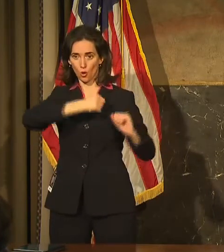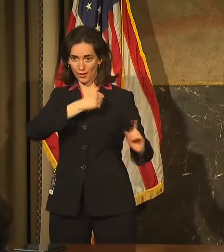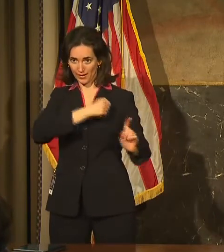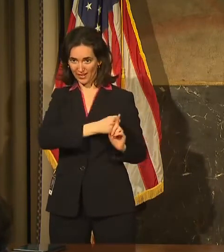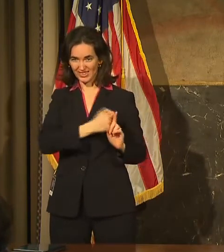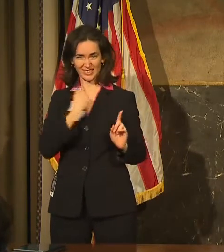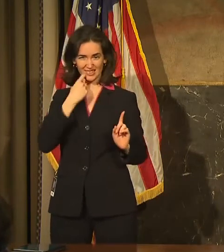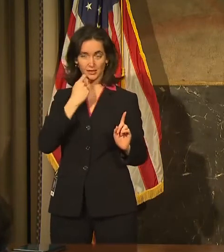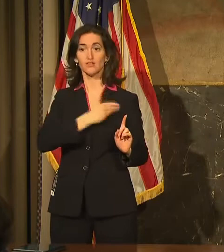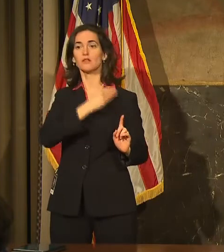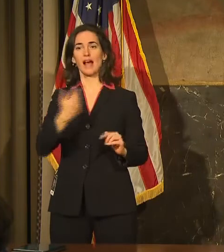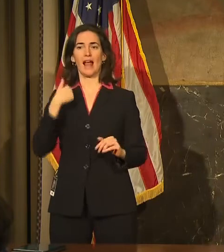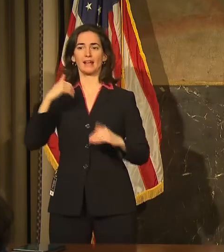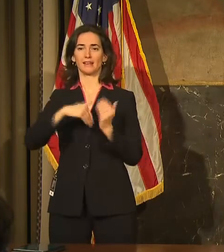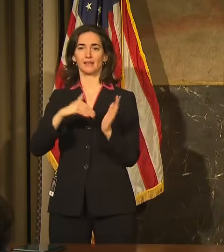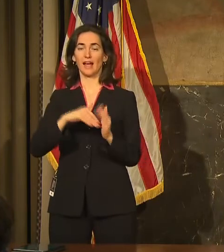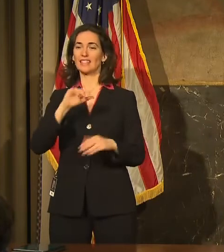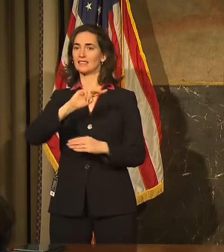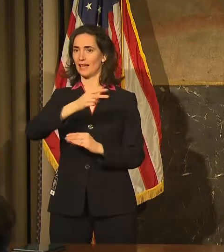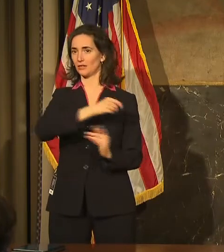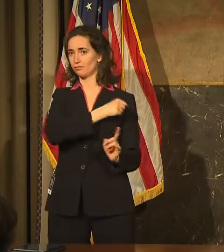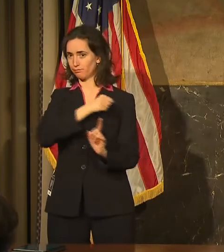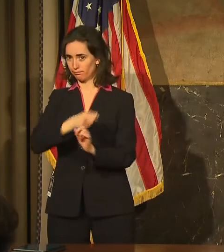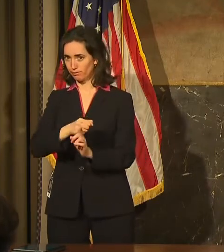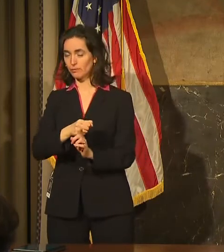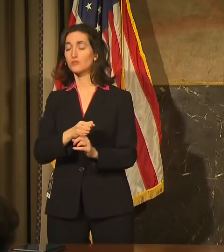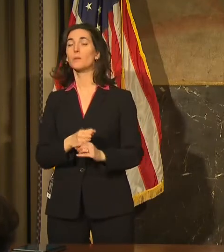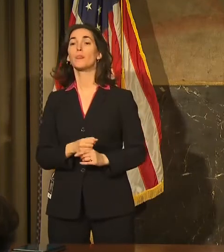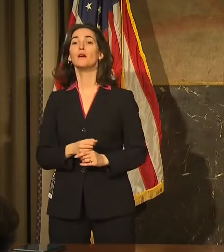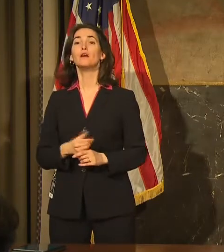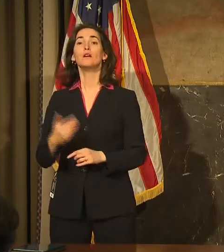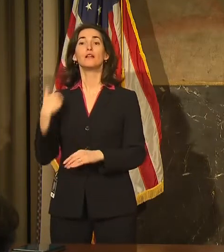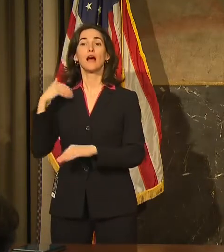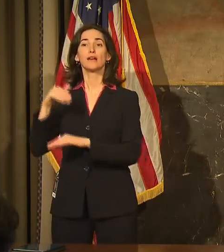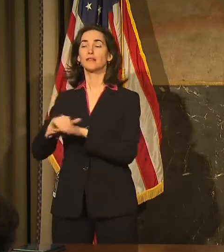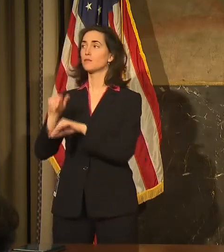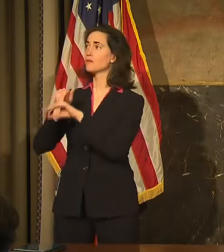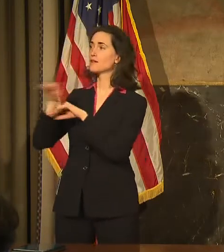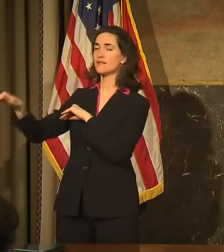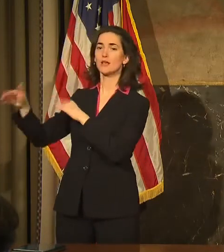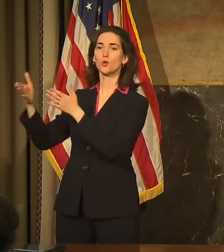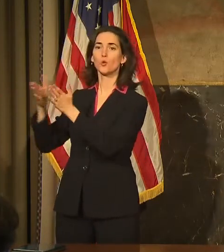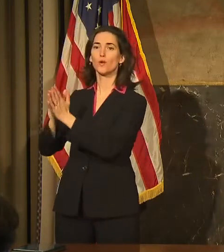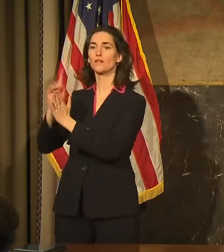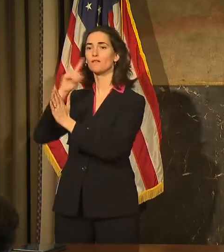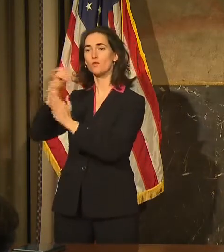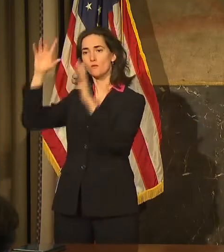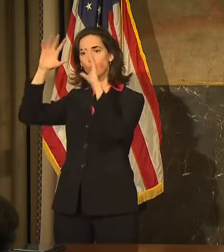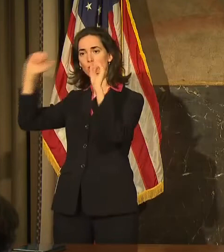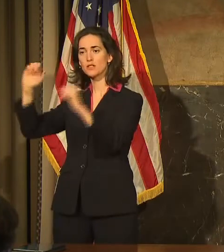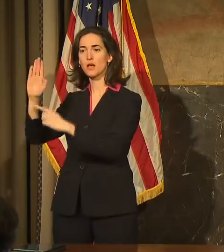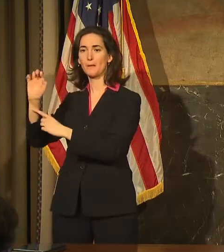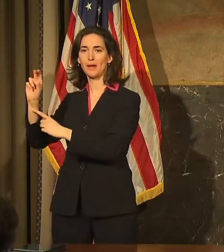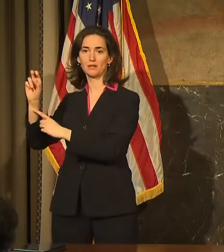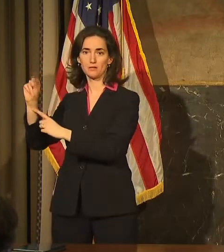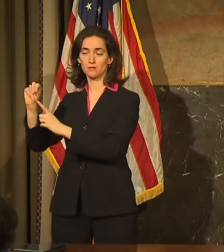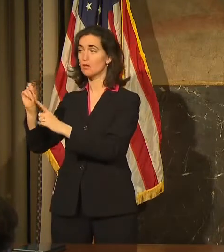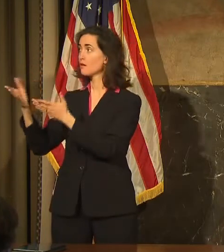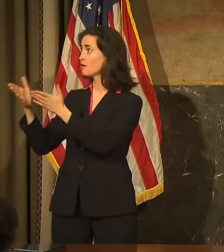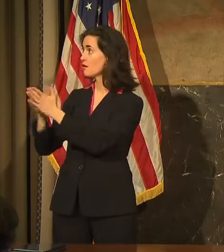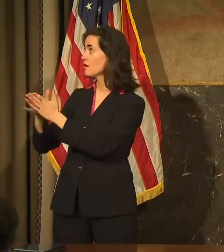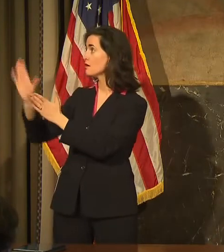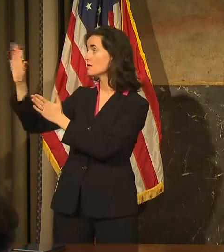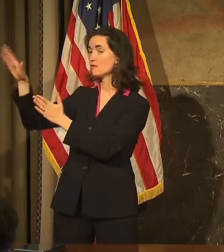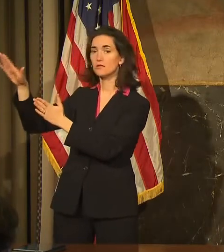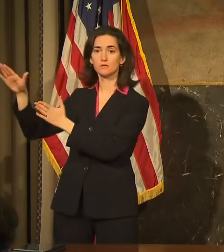night to send a letter to President Biden making a request for a federal emergency declaration related to